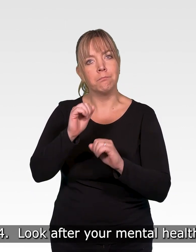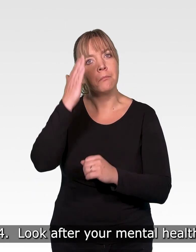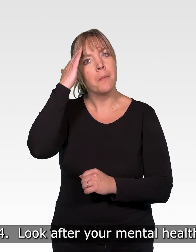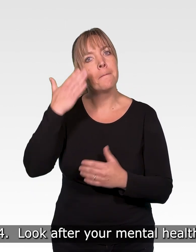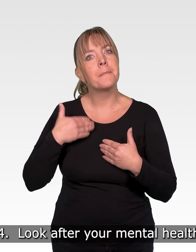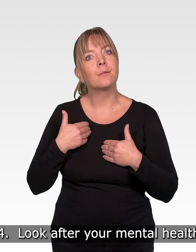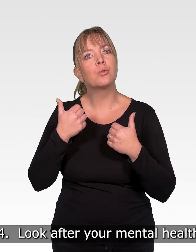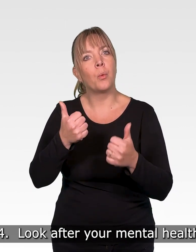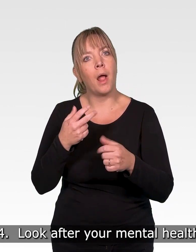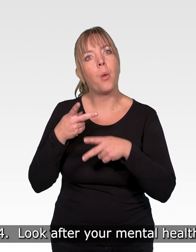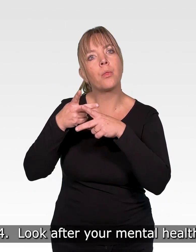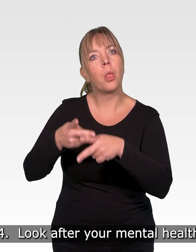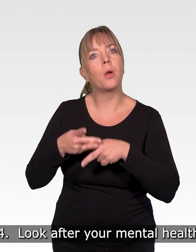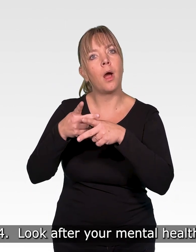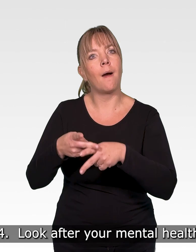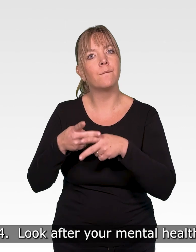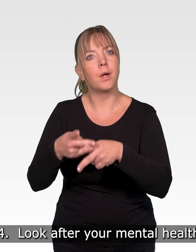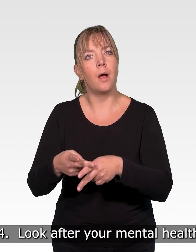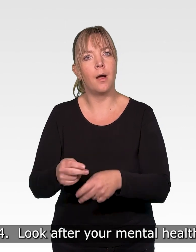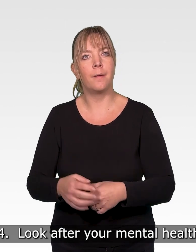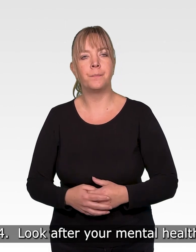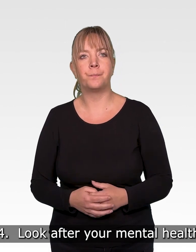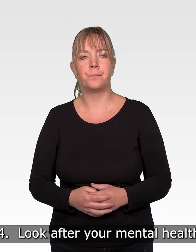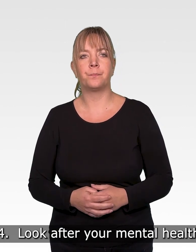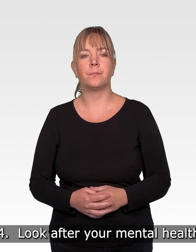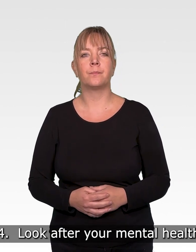Look after your mental health.